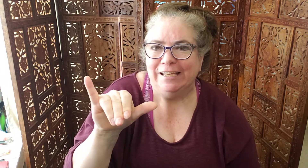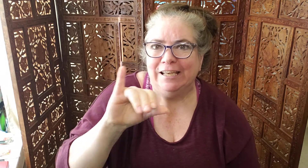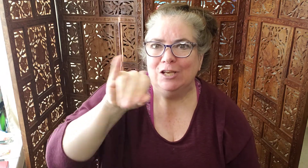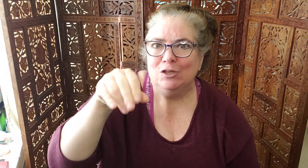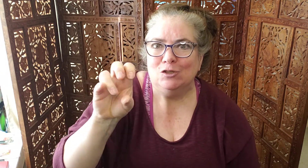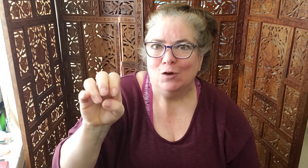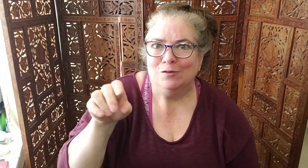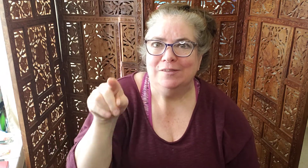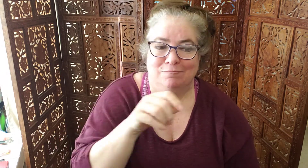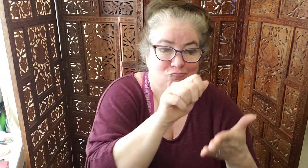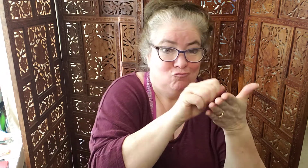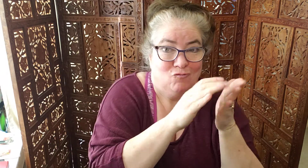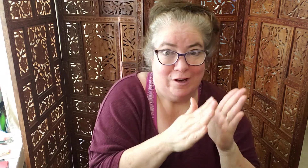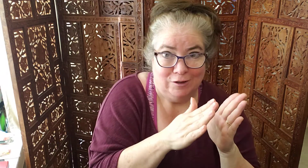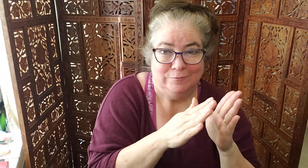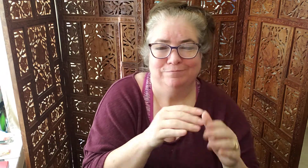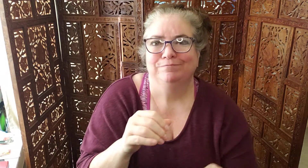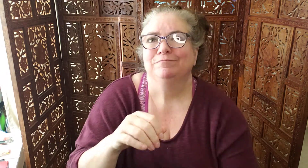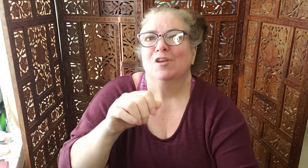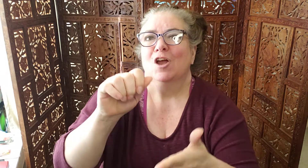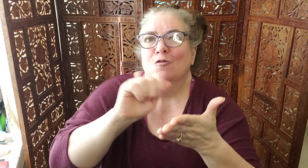its composer, and its star.